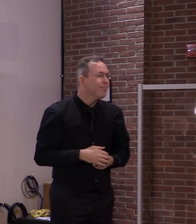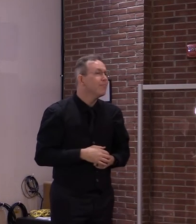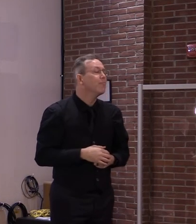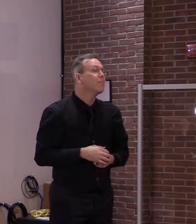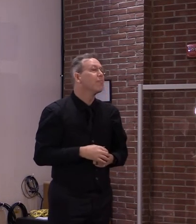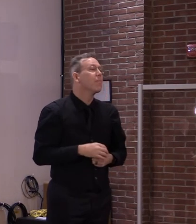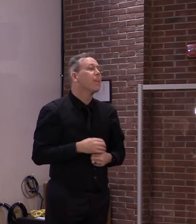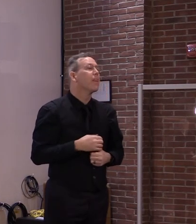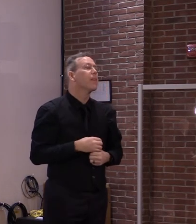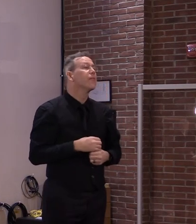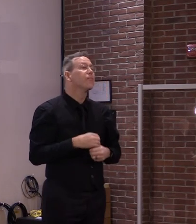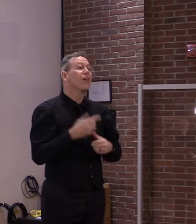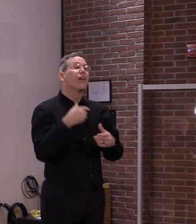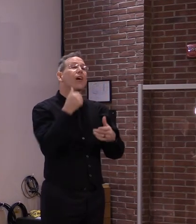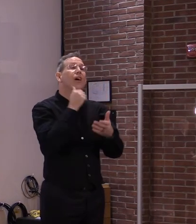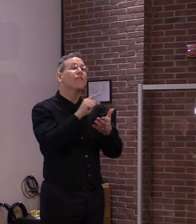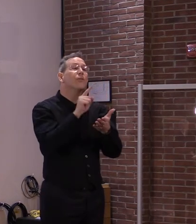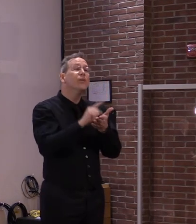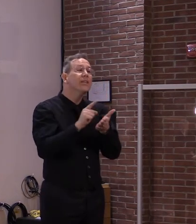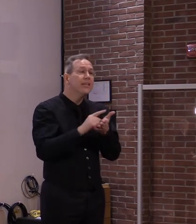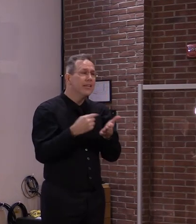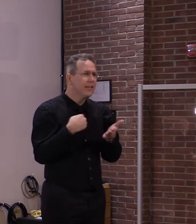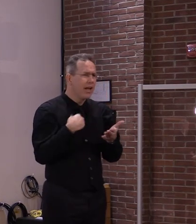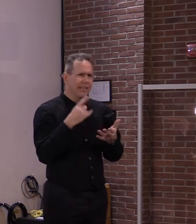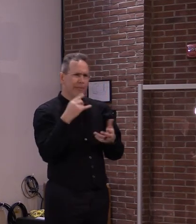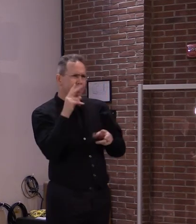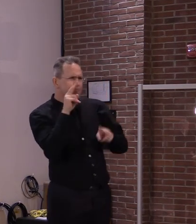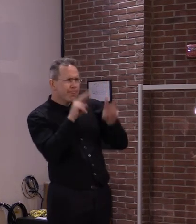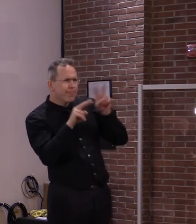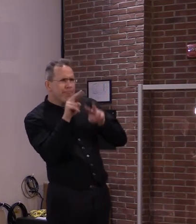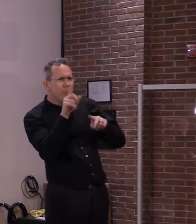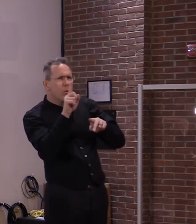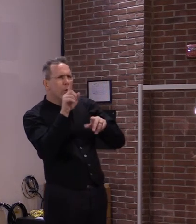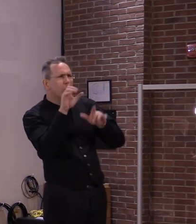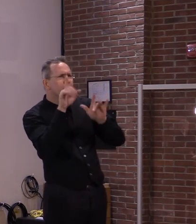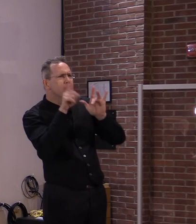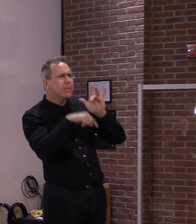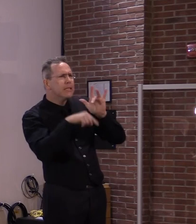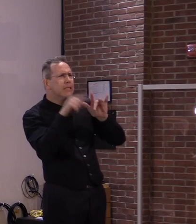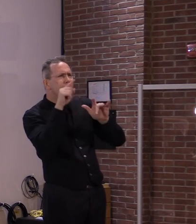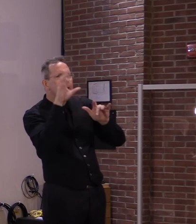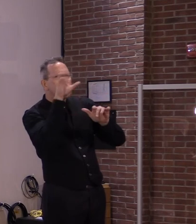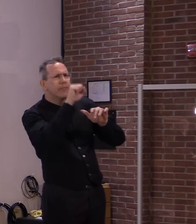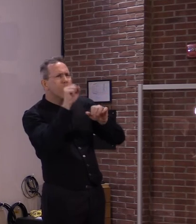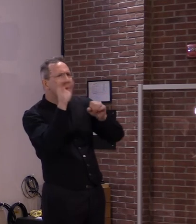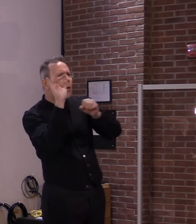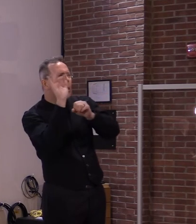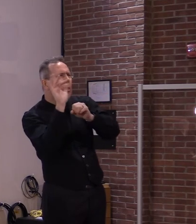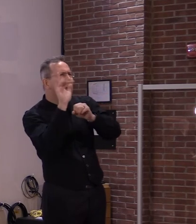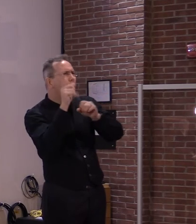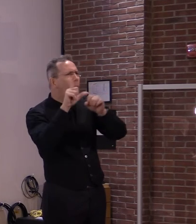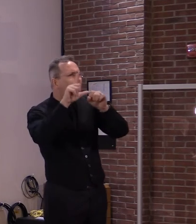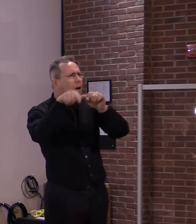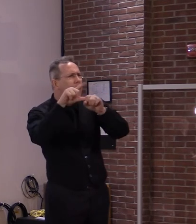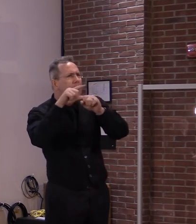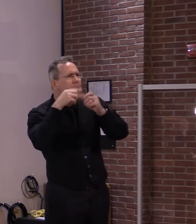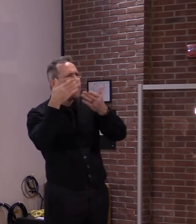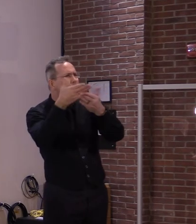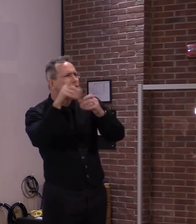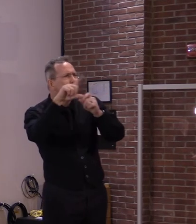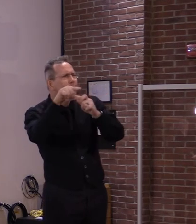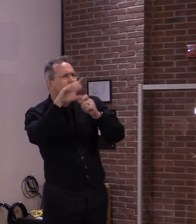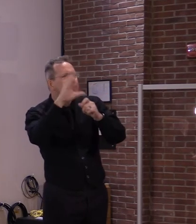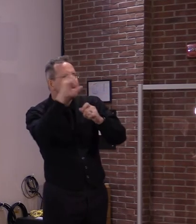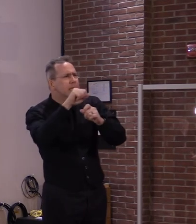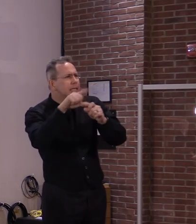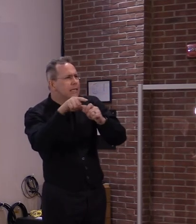week at where we see gaps and if we see any gaps that we need to fill we will fill them and